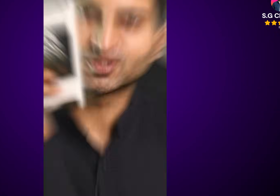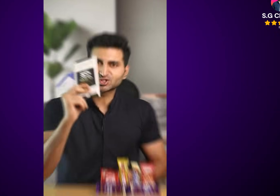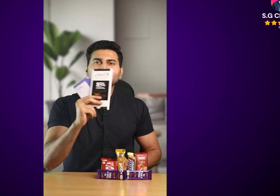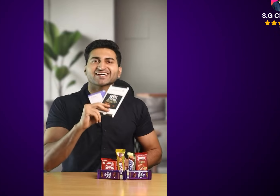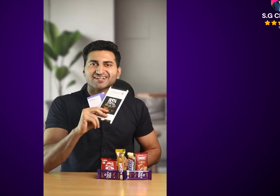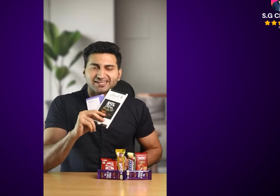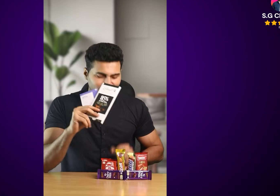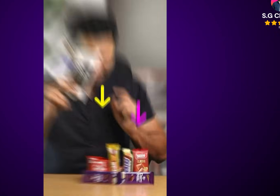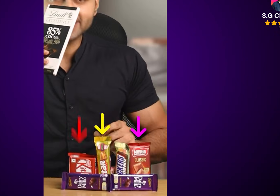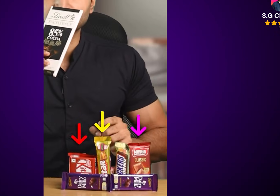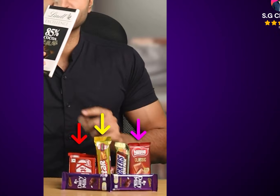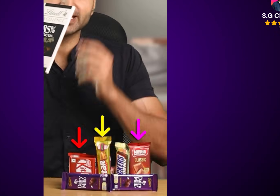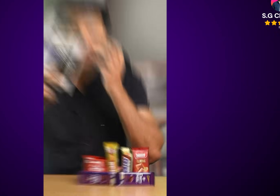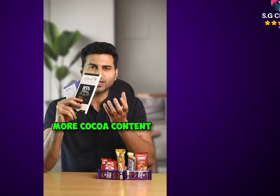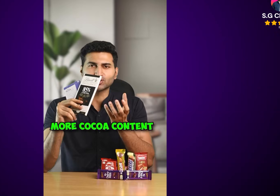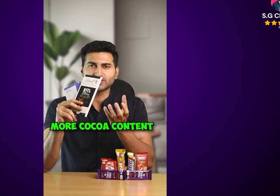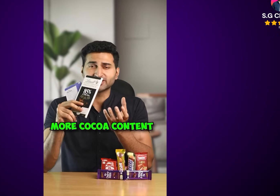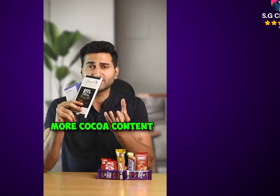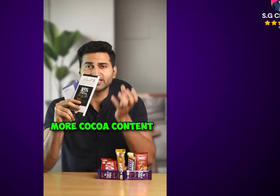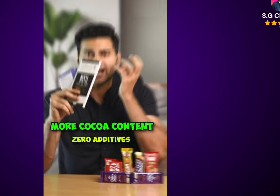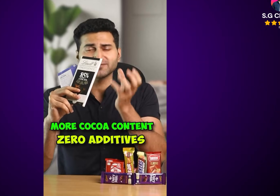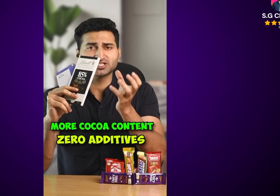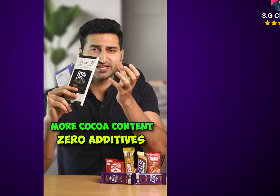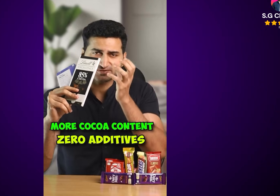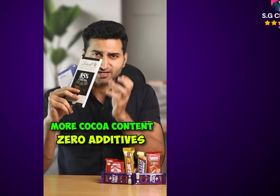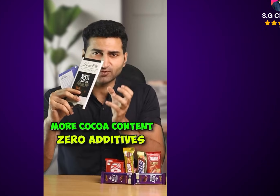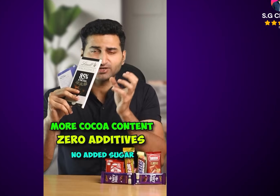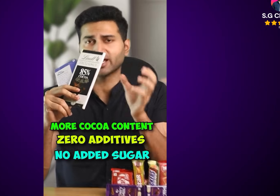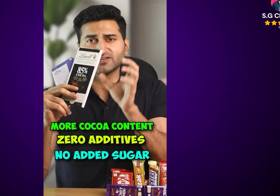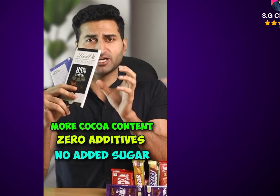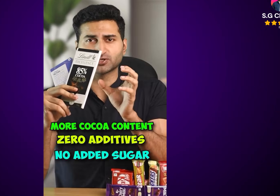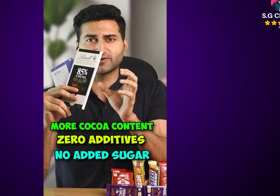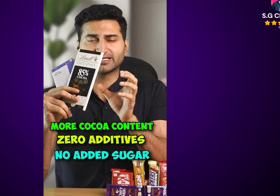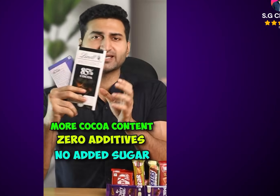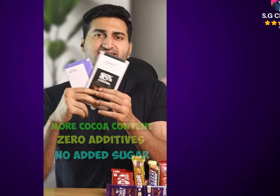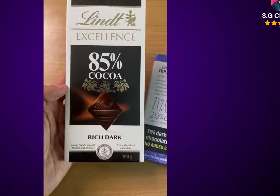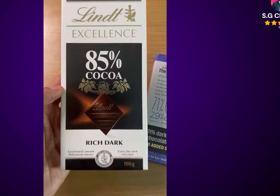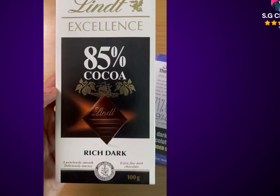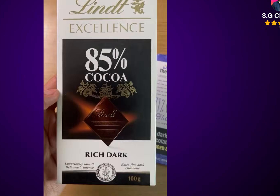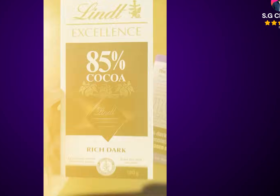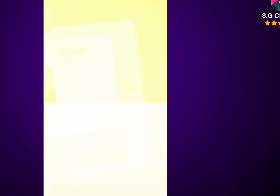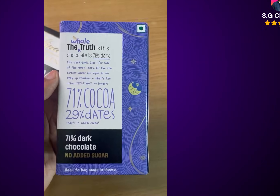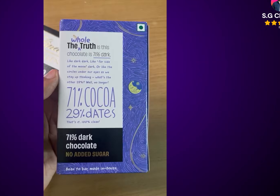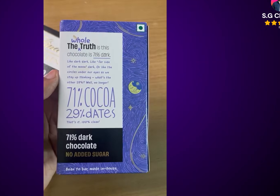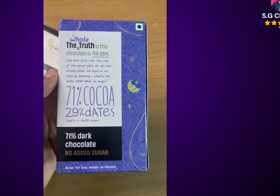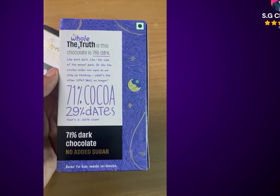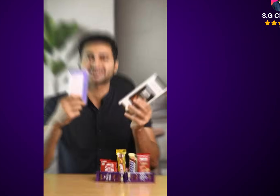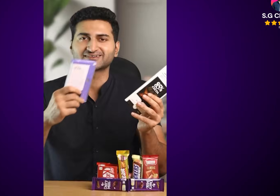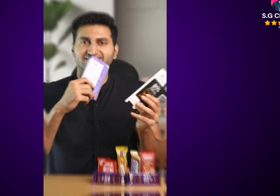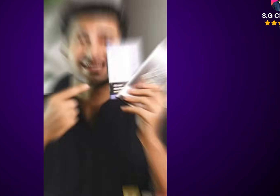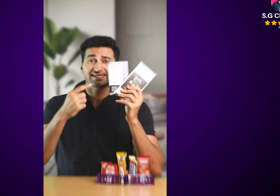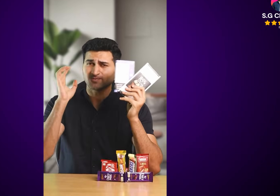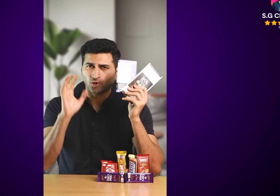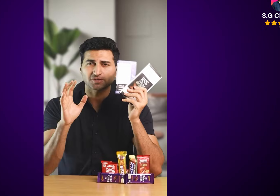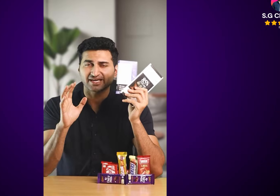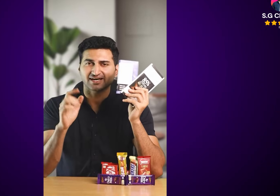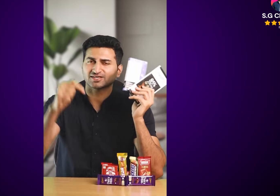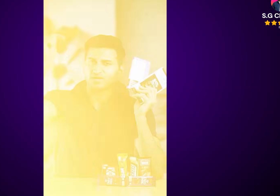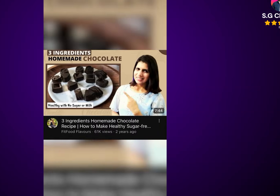alternatives, as suggested, focus on cocoa. Brands like The Whole Truth and others emphasize high cocoa content, providing more